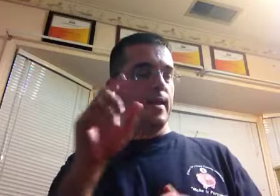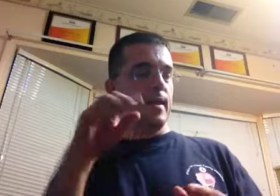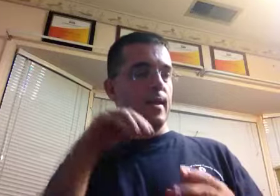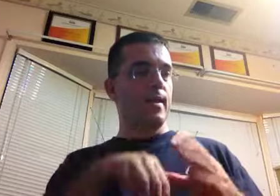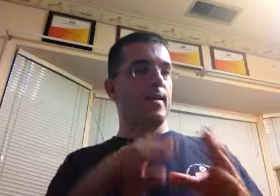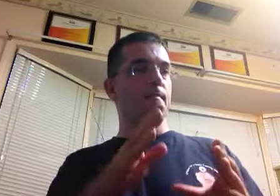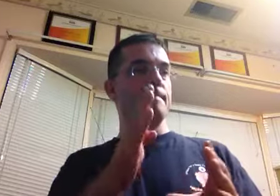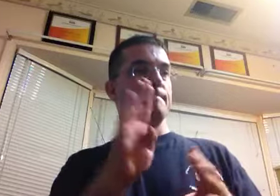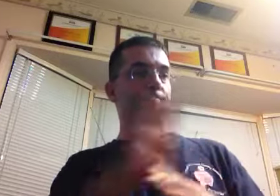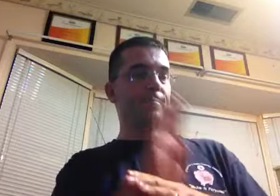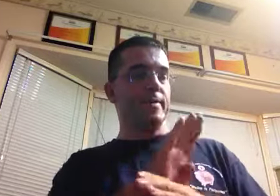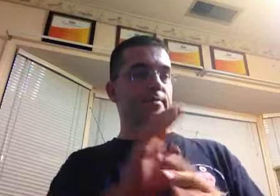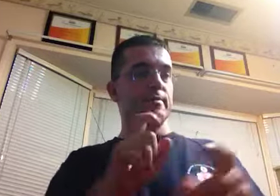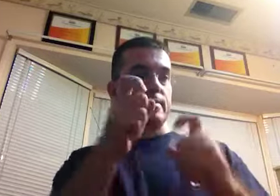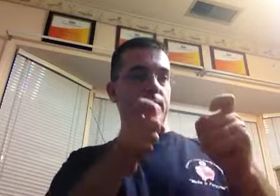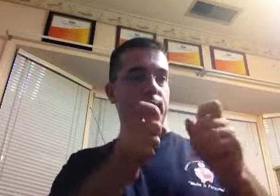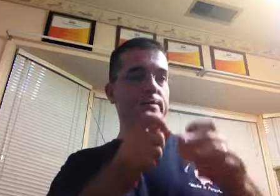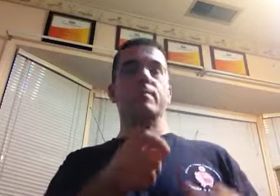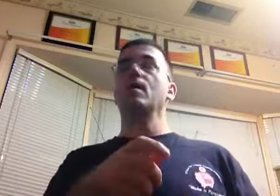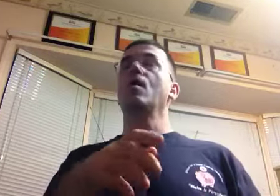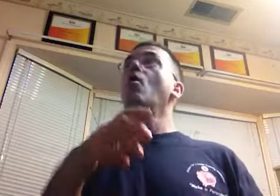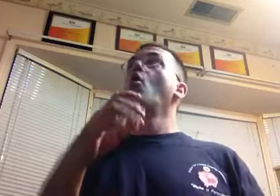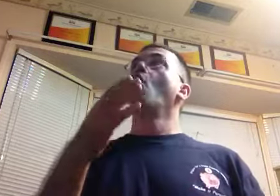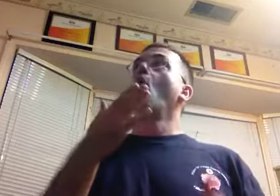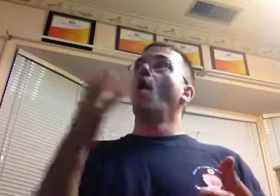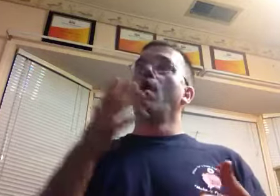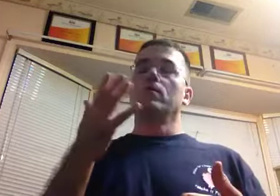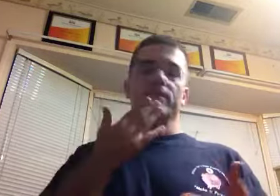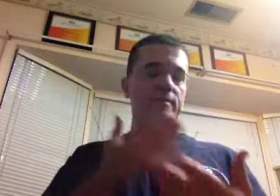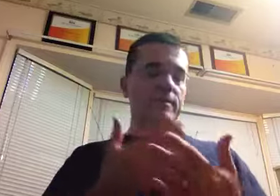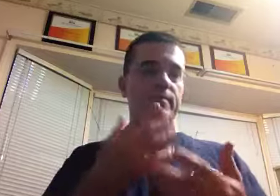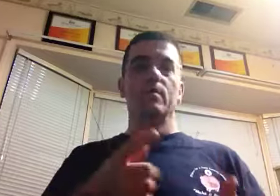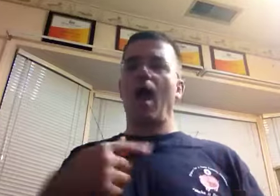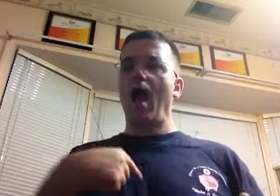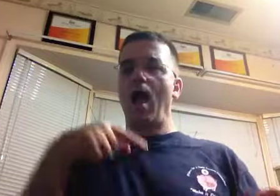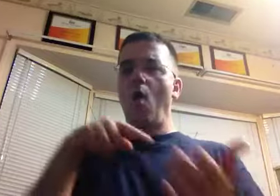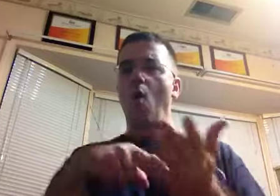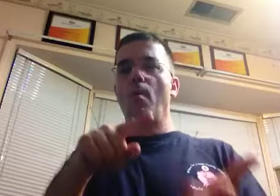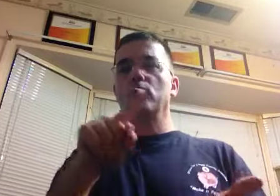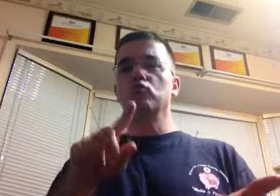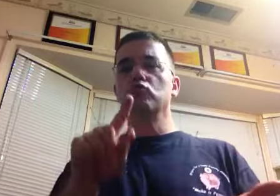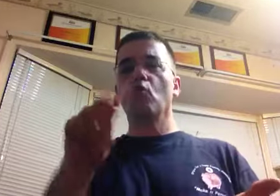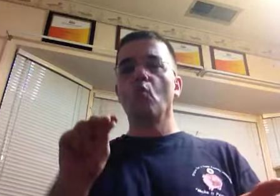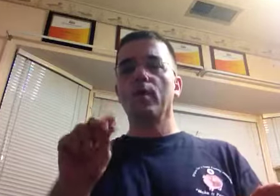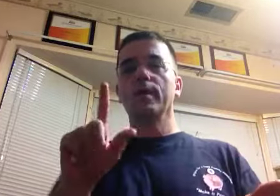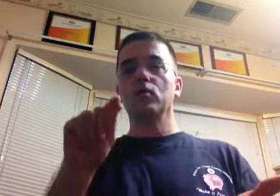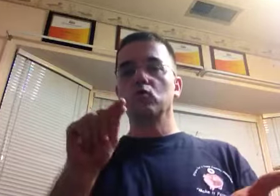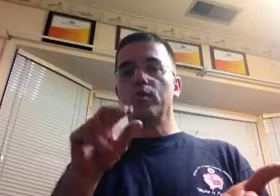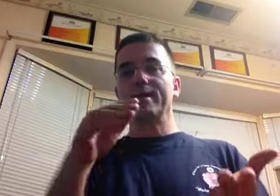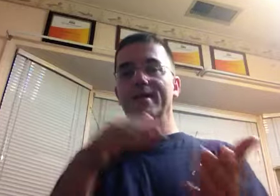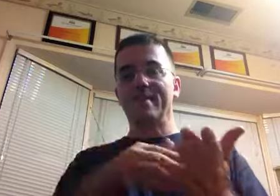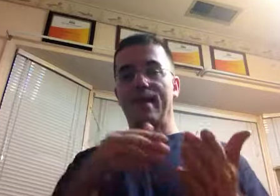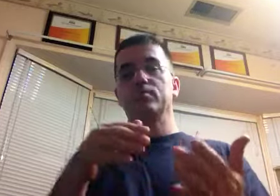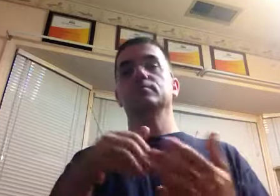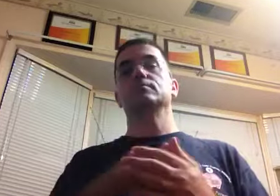Okay. I owe about $20,000 on those loans now, and in December, my sister's